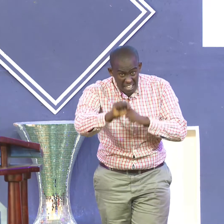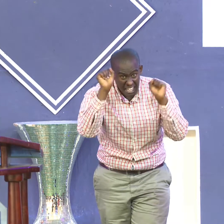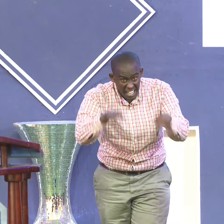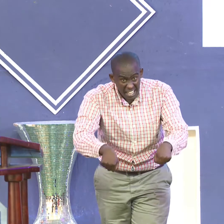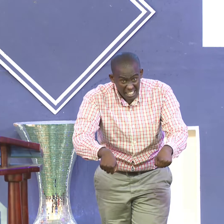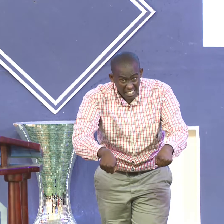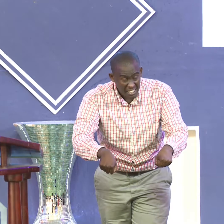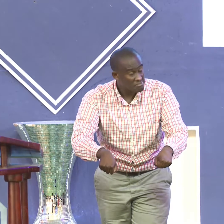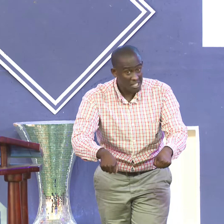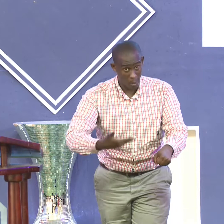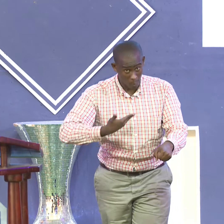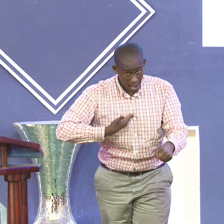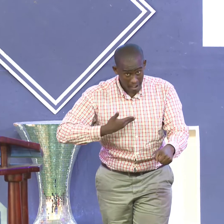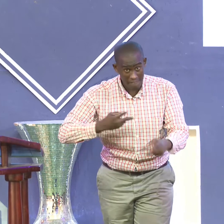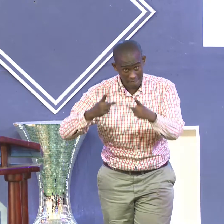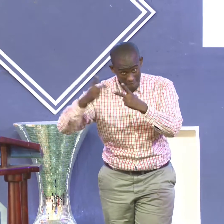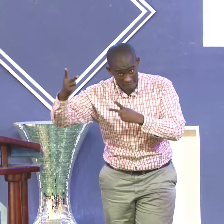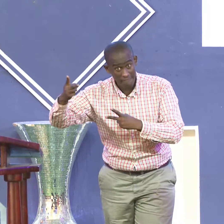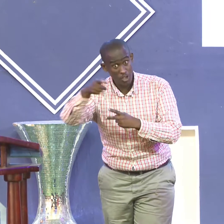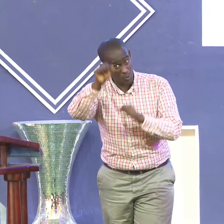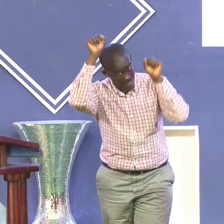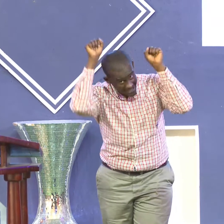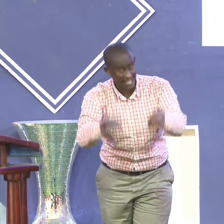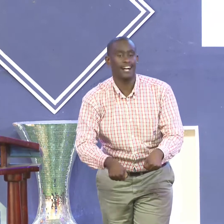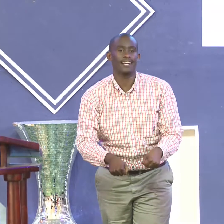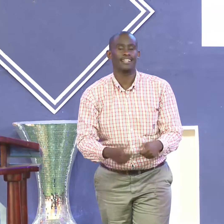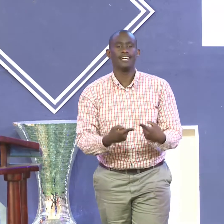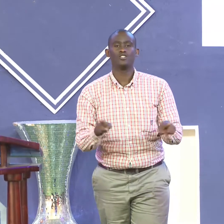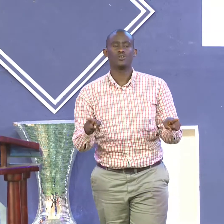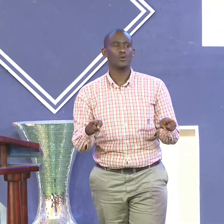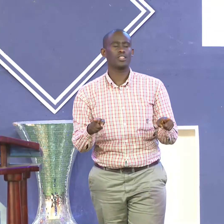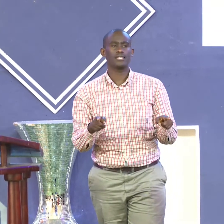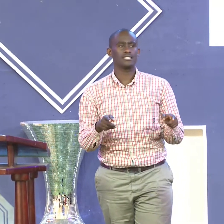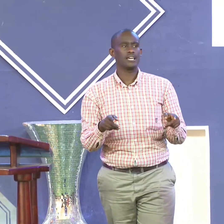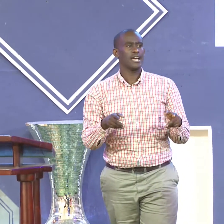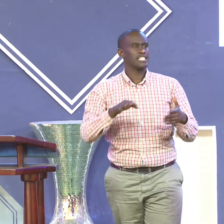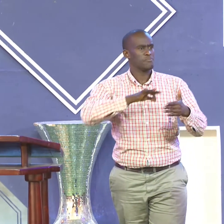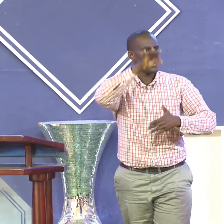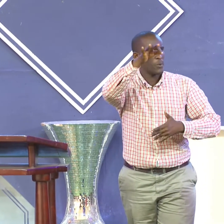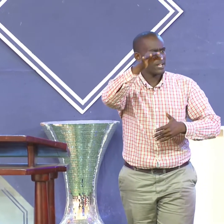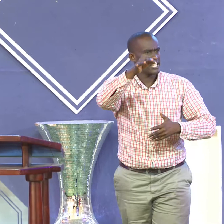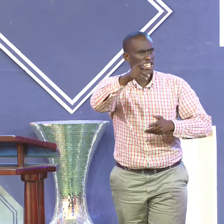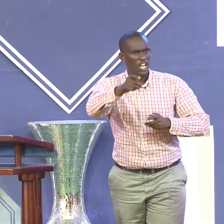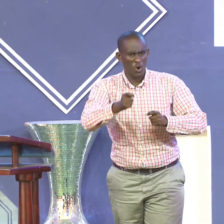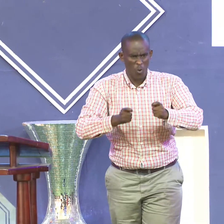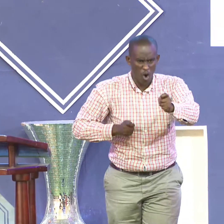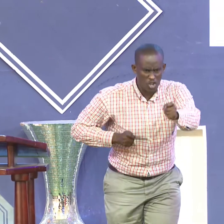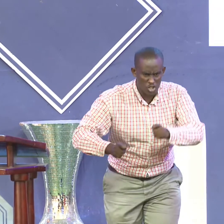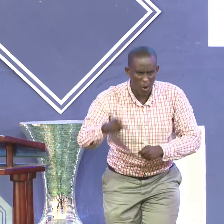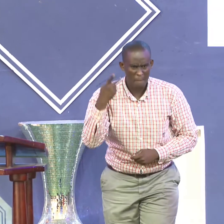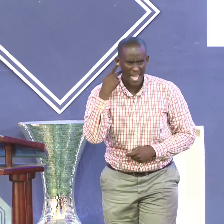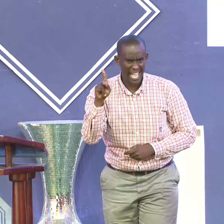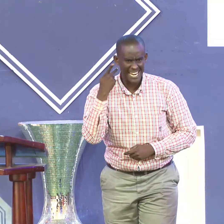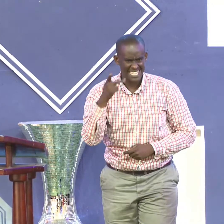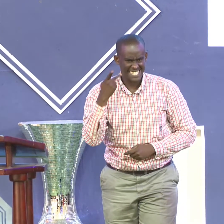do anything as long as you get a vision. Kati guno omwoyo ogufugira mba peris. Now this parasite spirit, goche